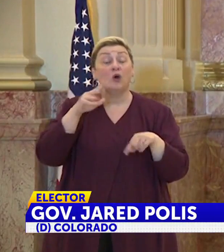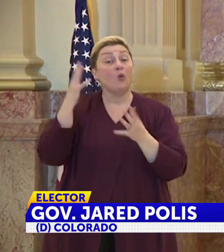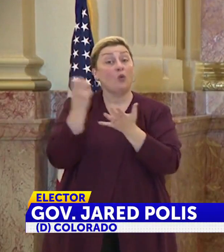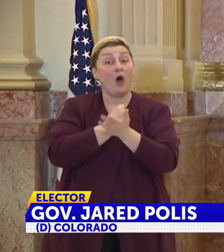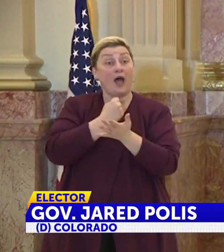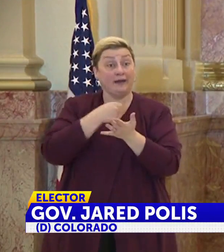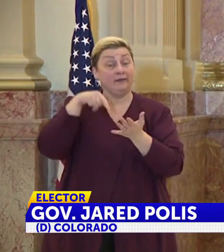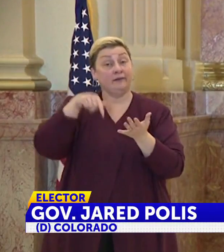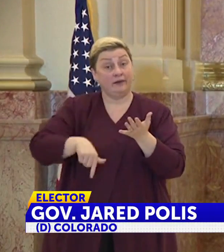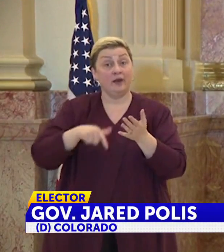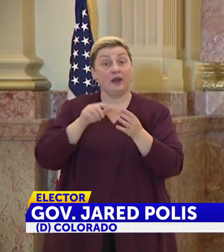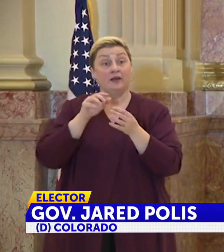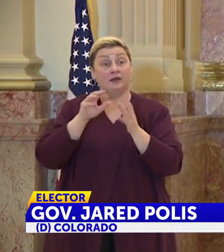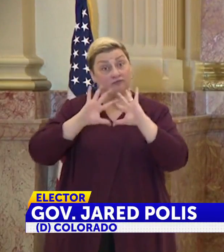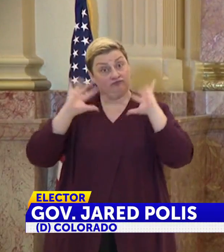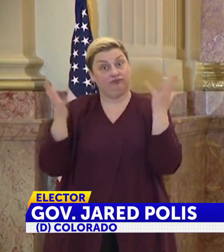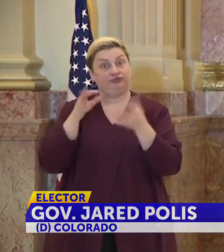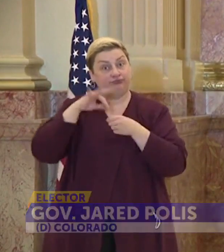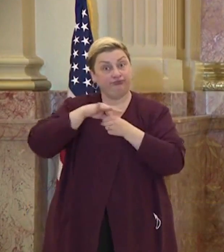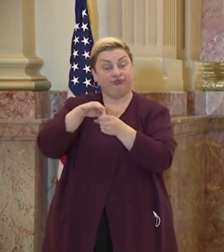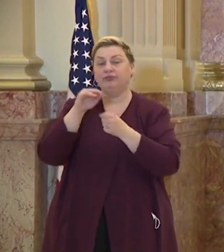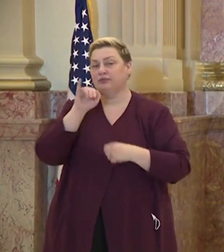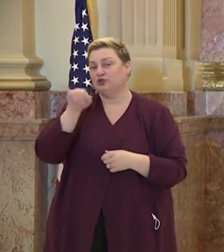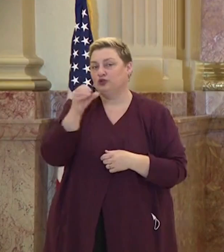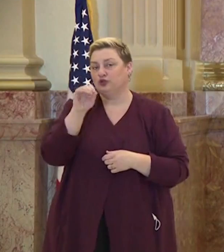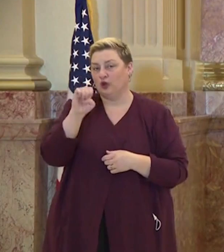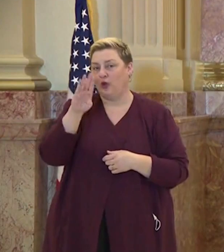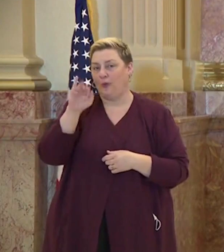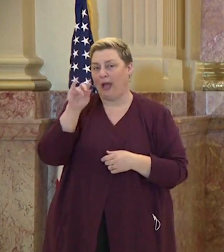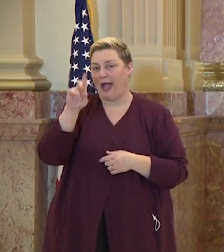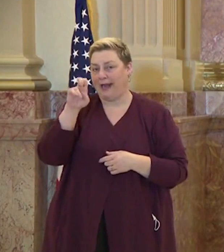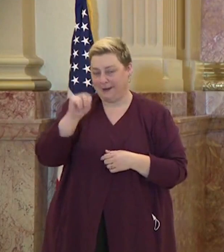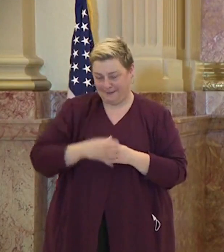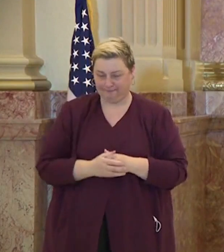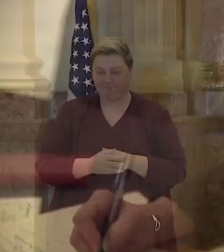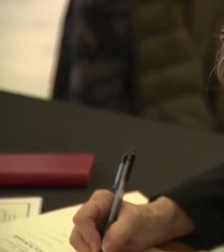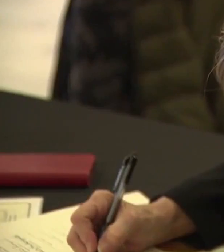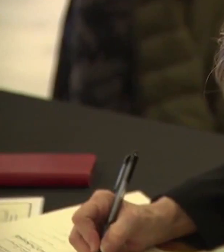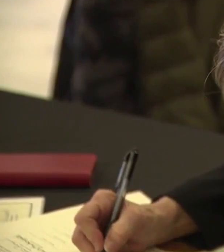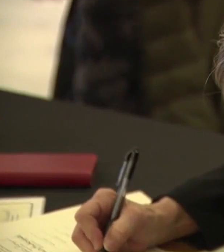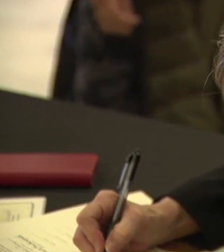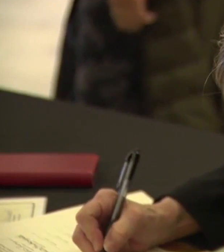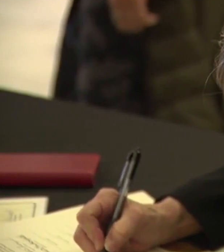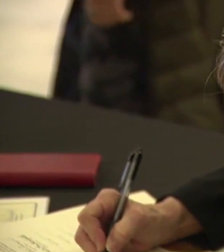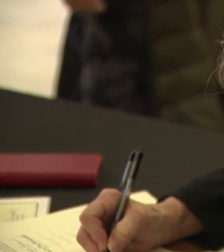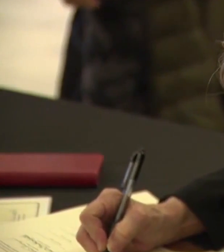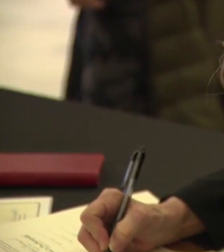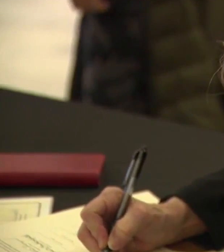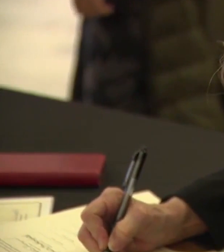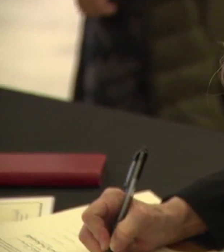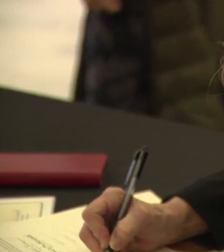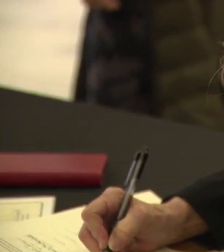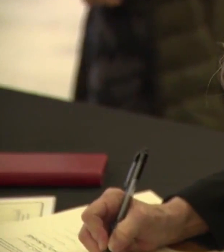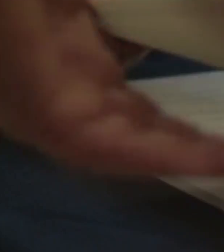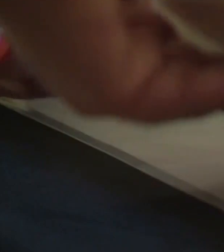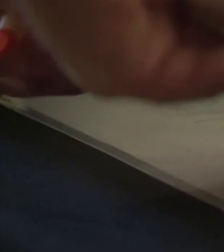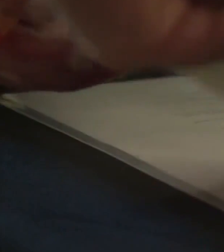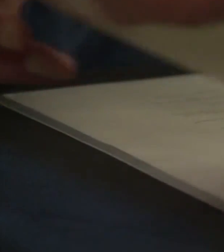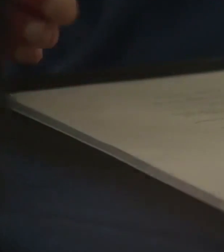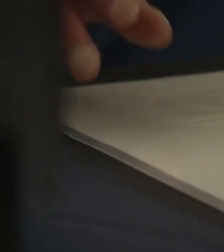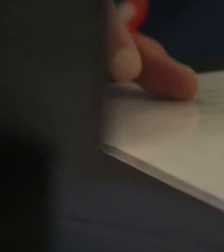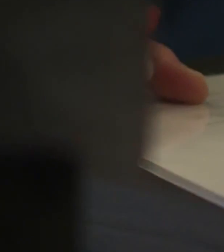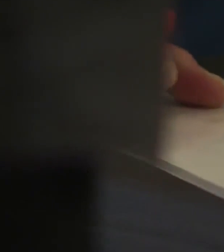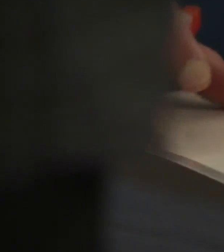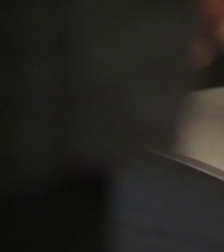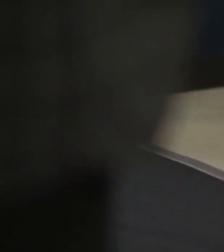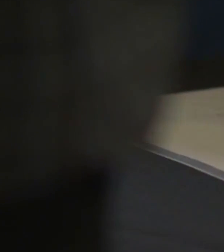for president and Kamala Harris for vice president. Governor Jared Polis joined Secretary of State Jenna Griswold to oversee